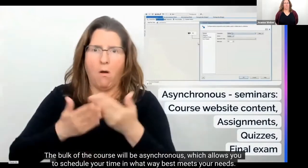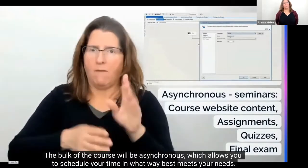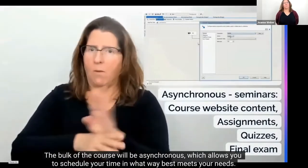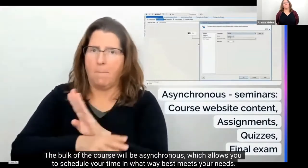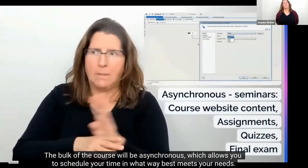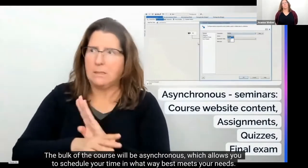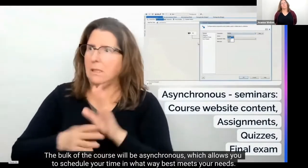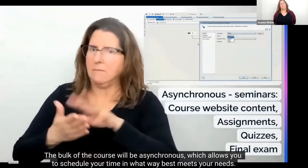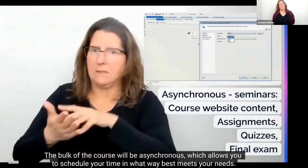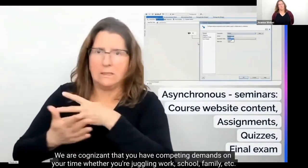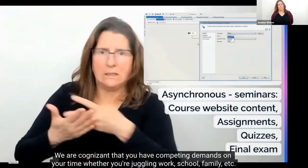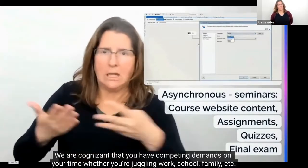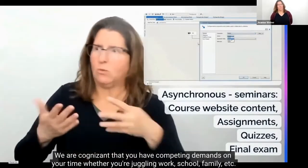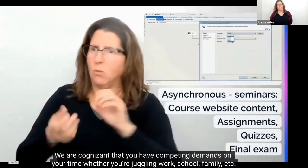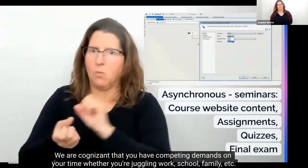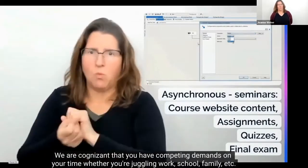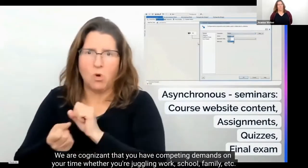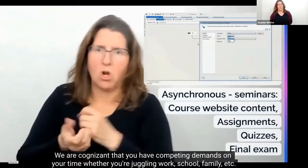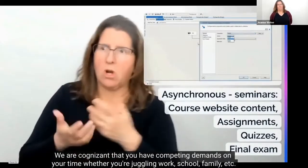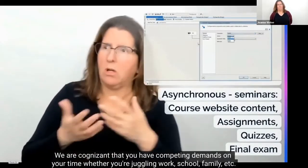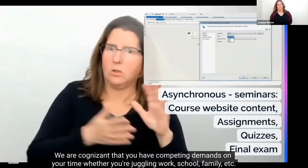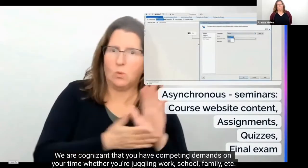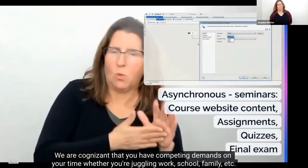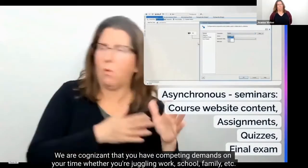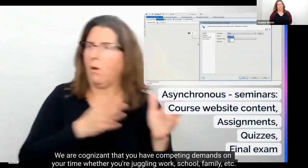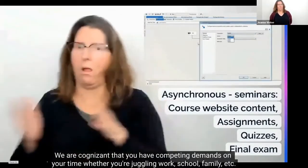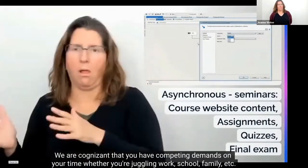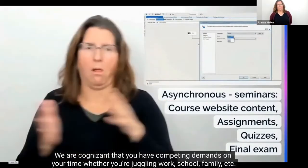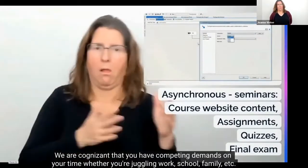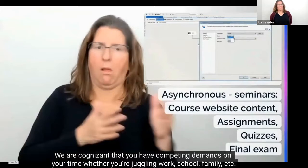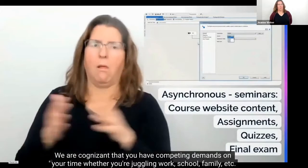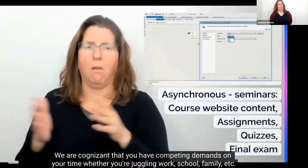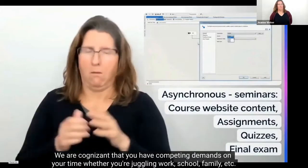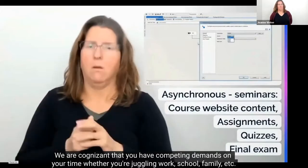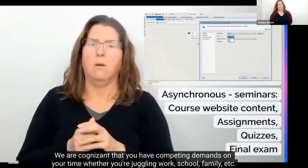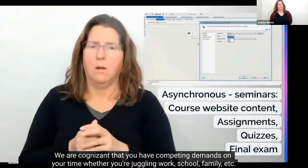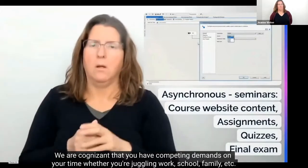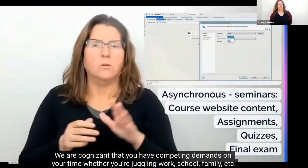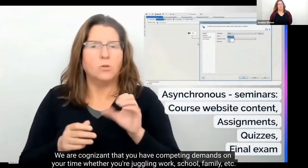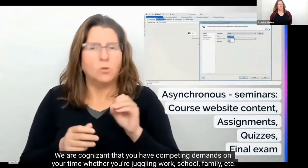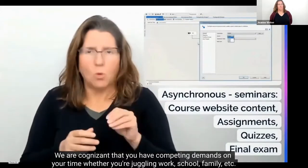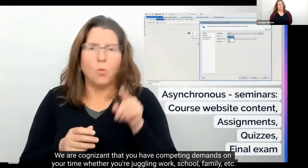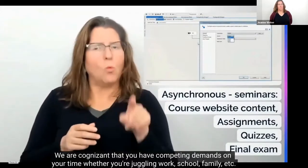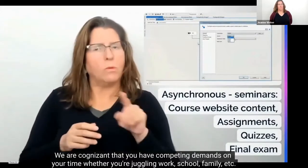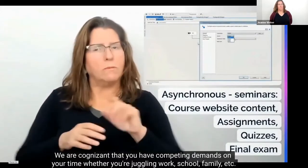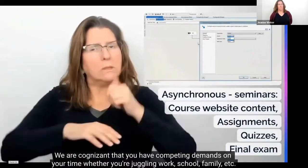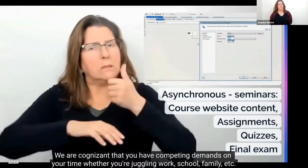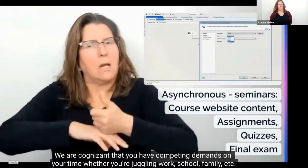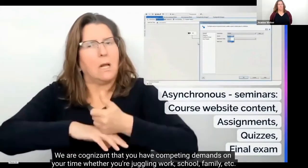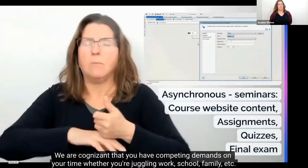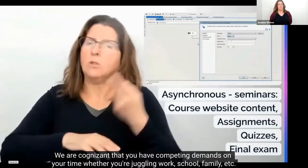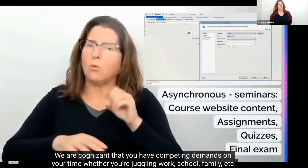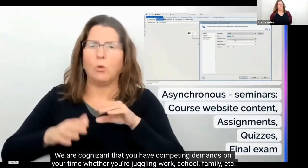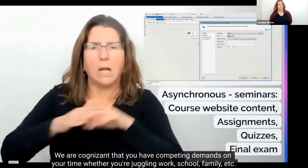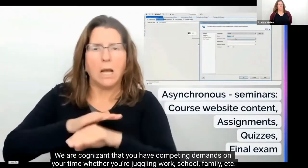your needs. We are cognizant that you have competing demands on your time, whether you're juggling work,